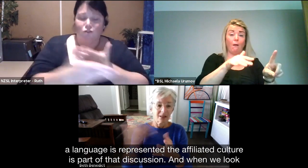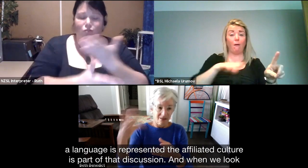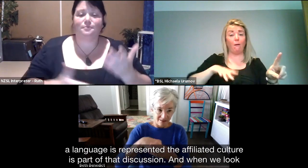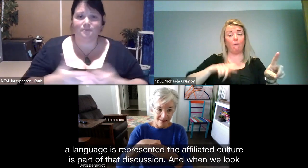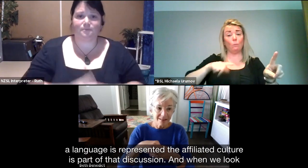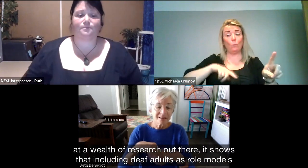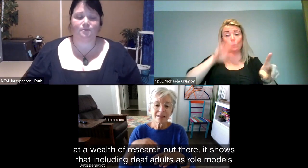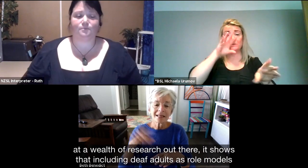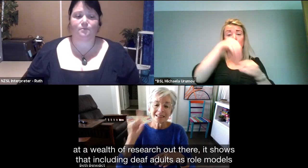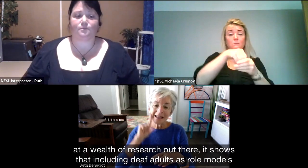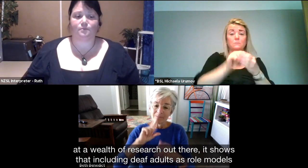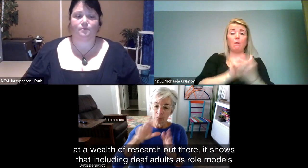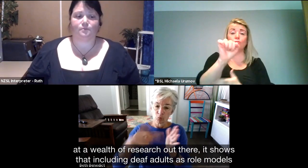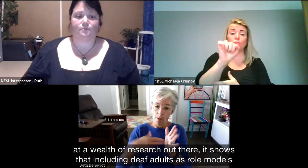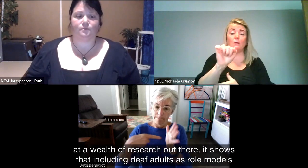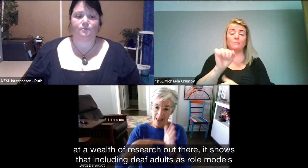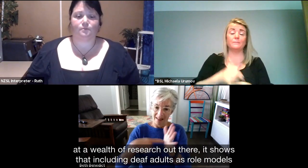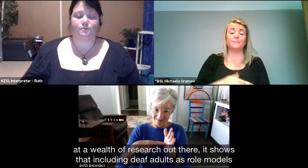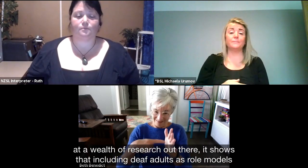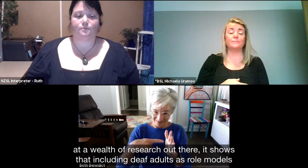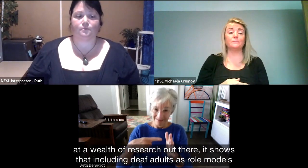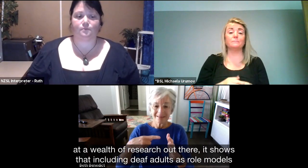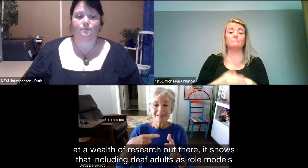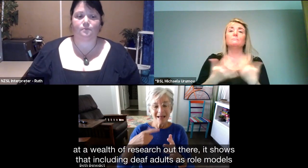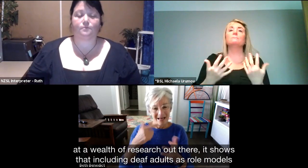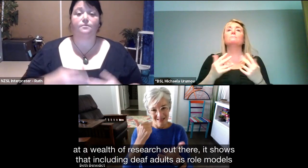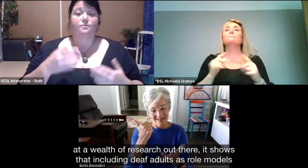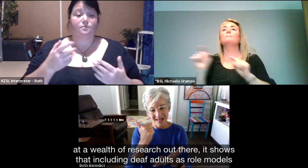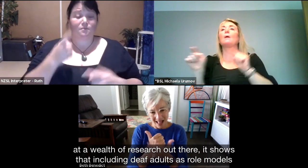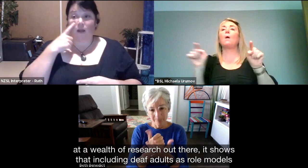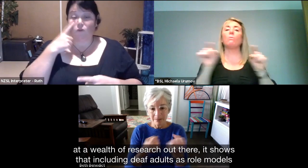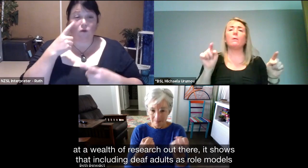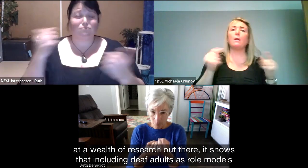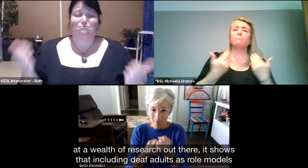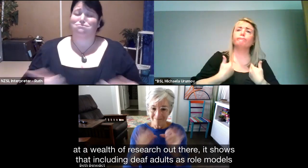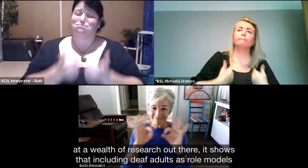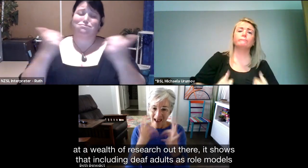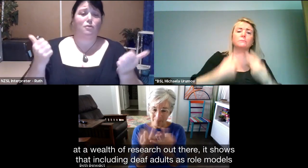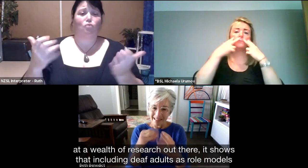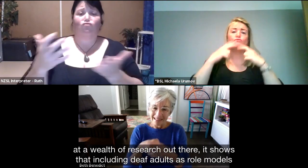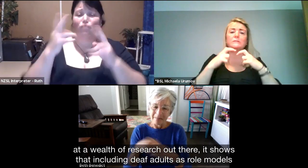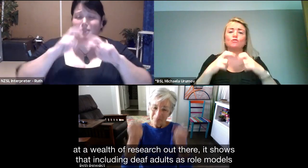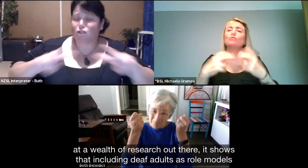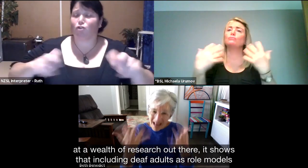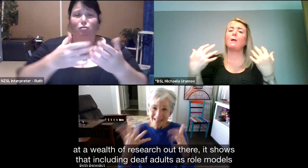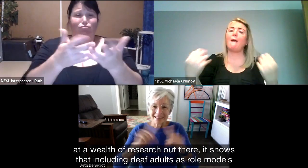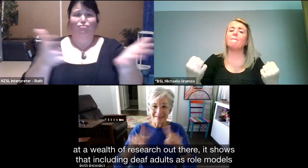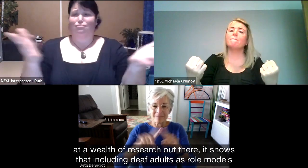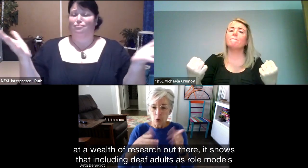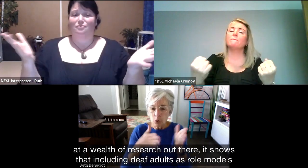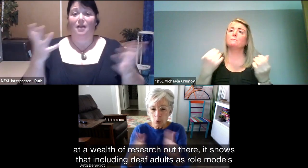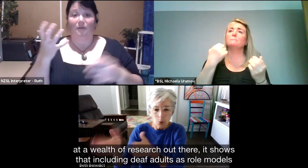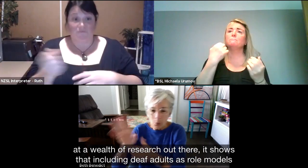And when we look at a wealth of research out there, it shows that including deaf